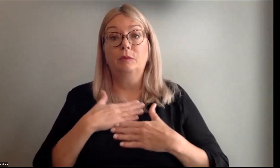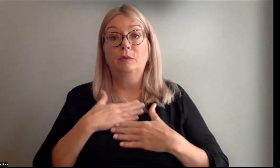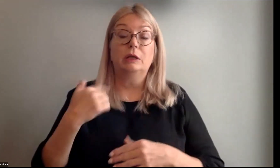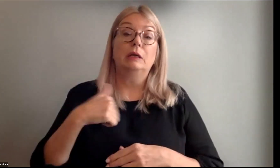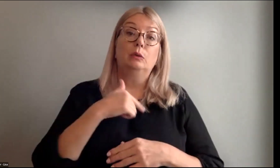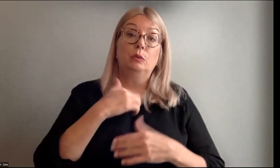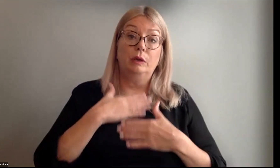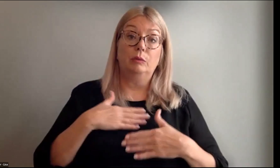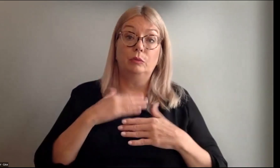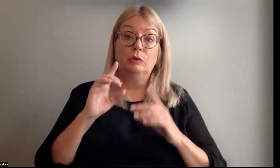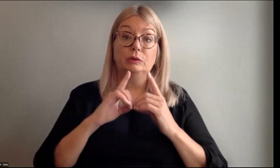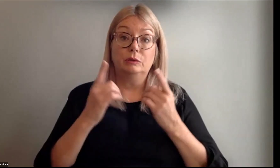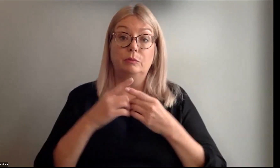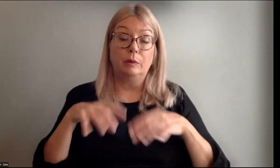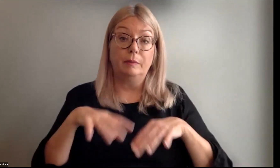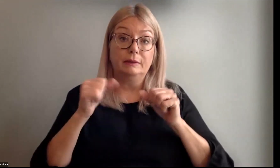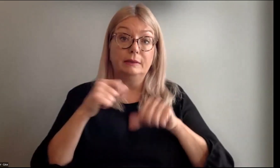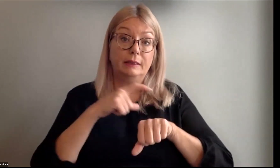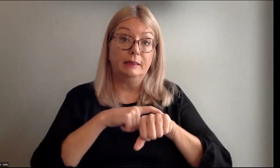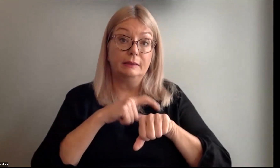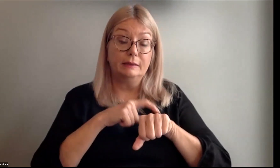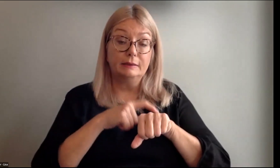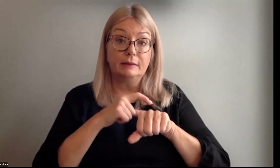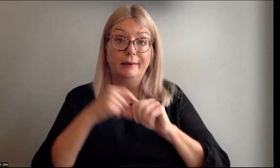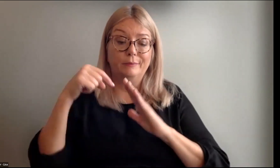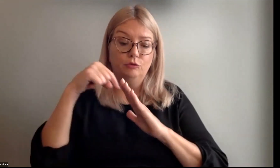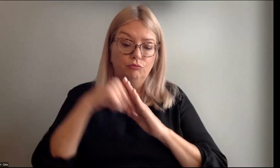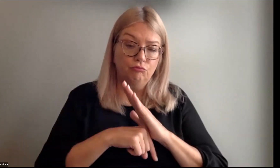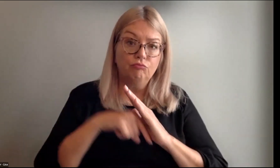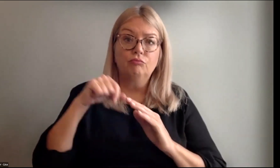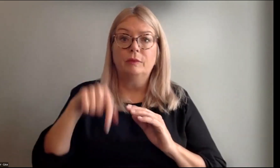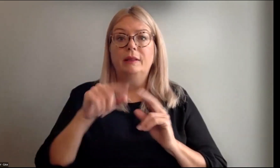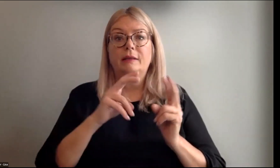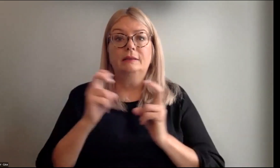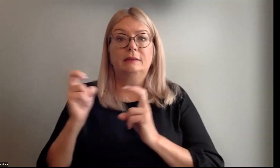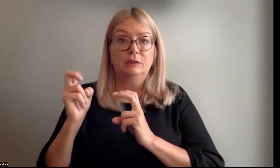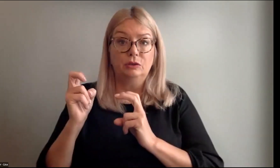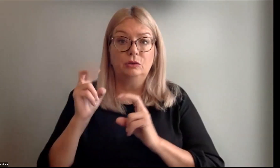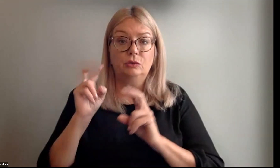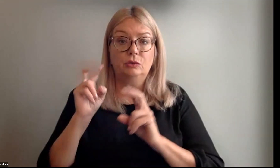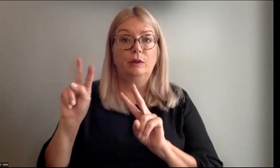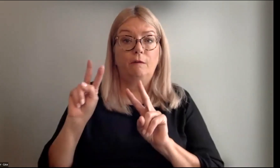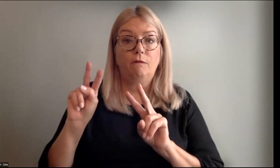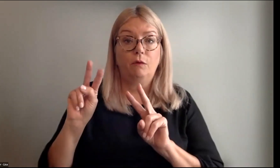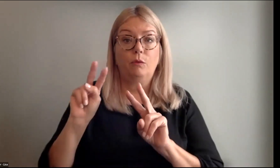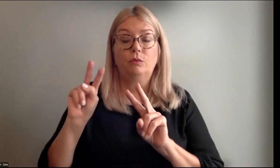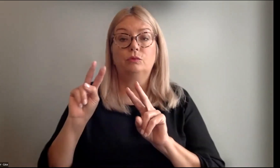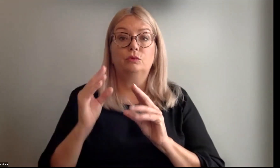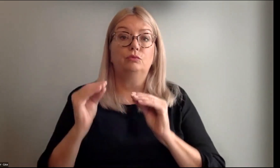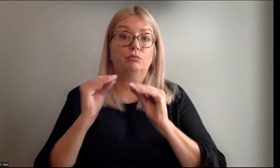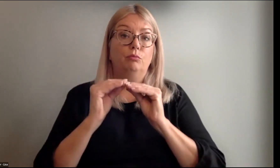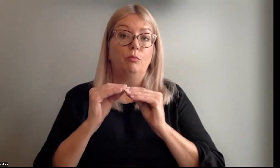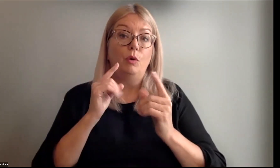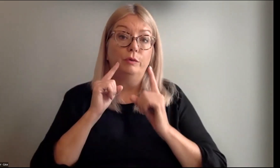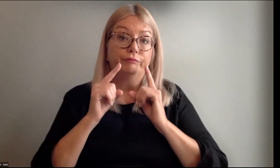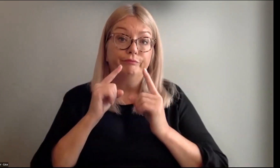appreciate the department taking the time to delve deeper into this issue. And we would look forward to additional conversation or